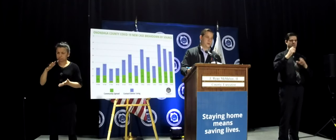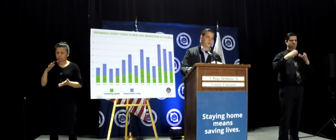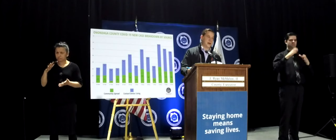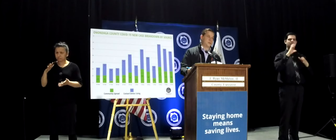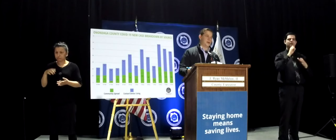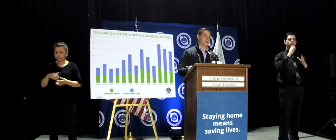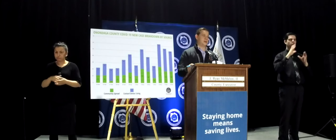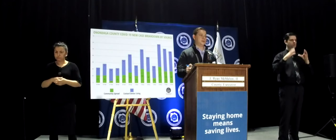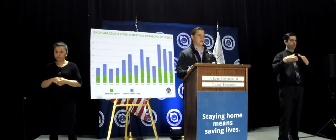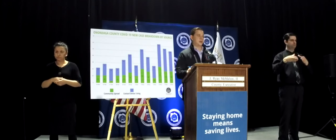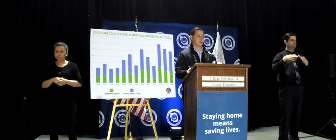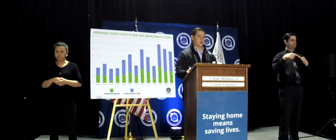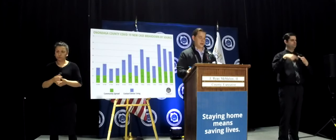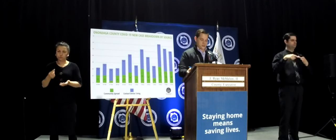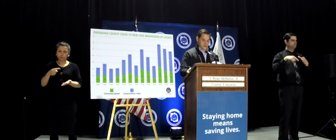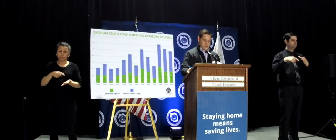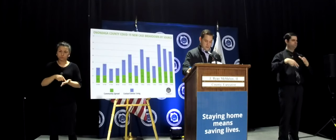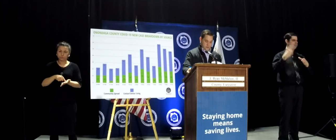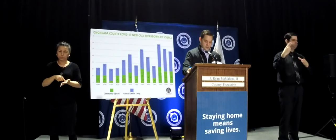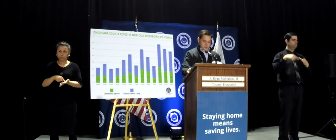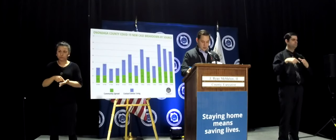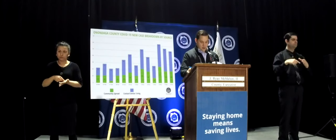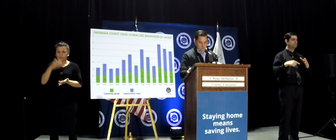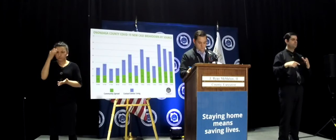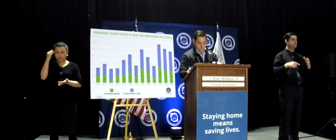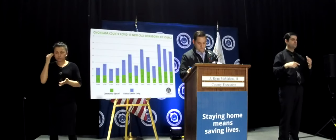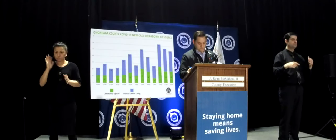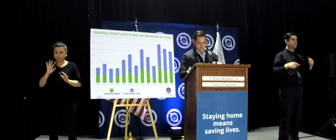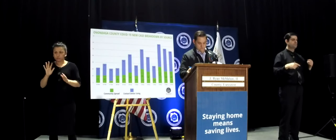too, where they were dominating the cases.